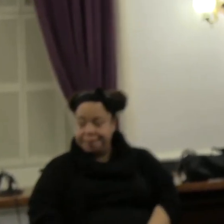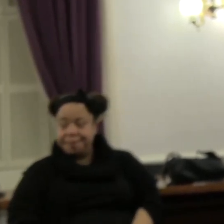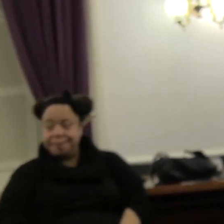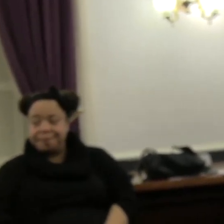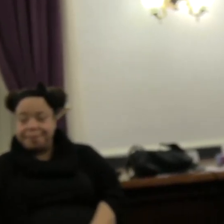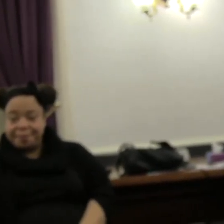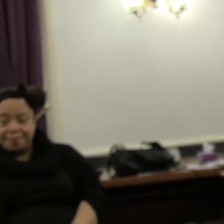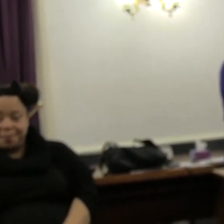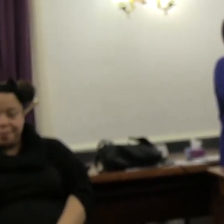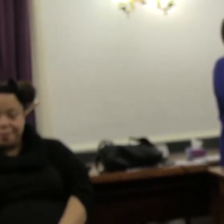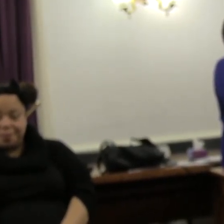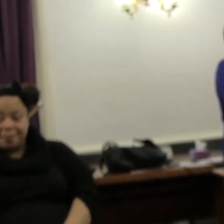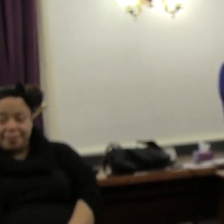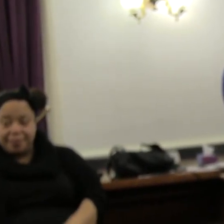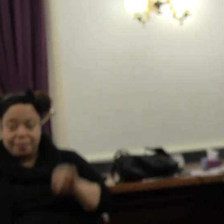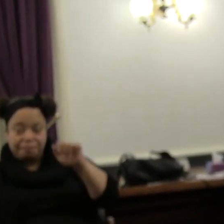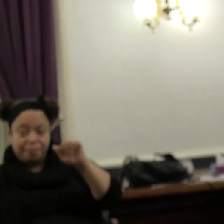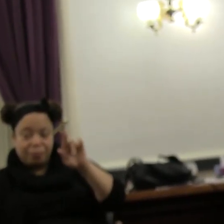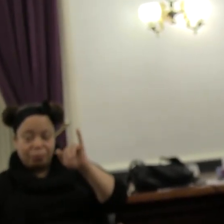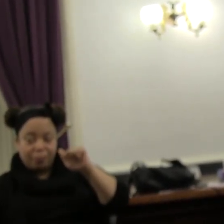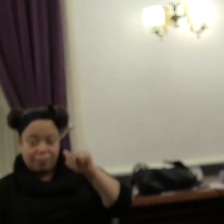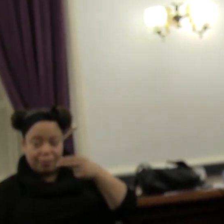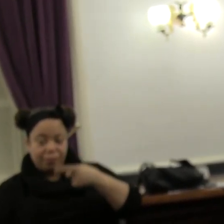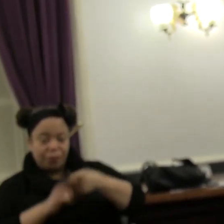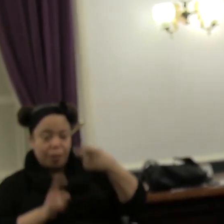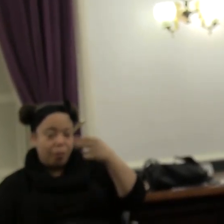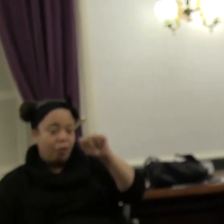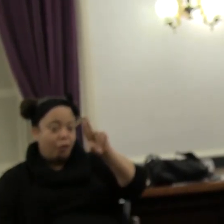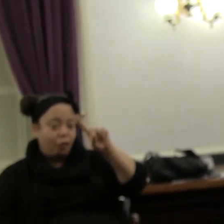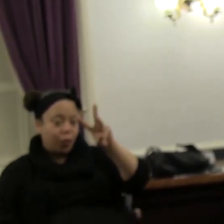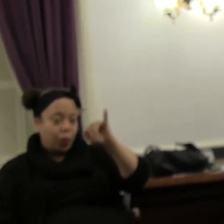awesome. Burlington. Great. Welcome.